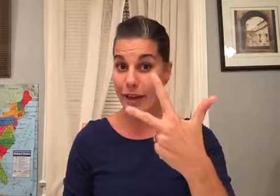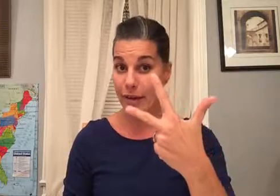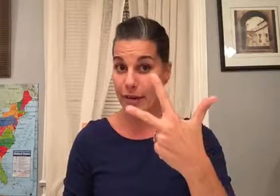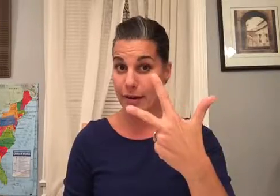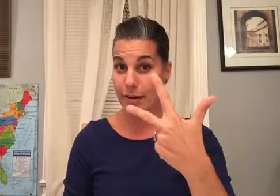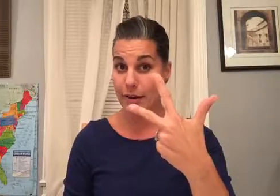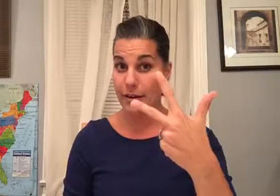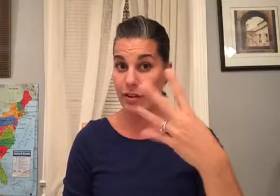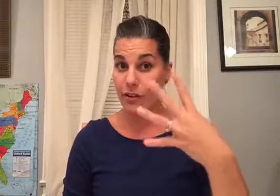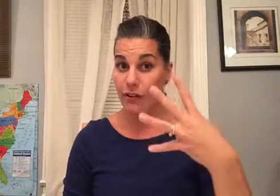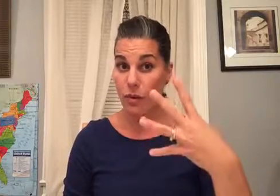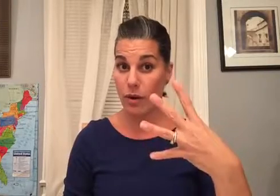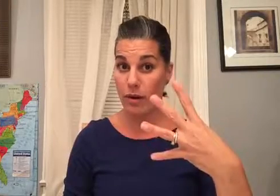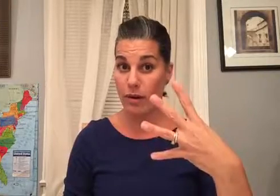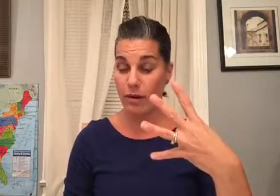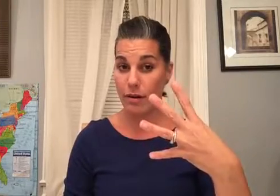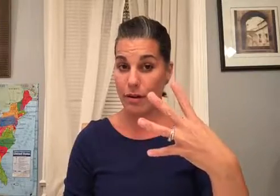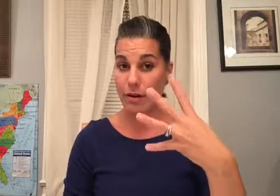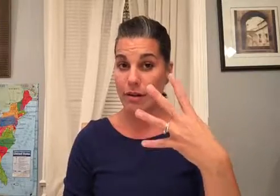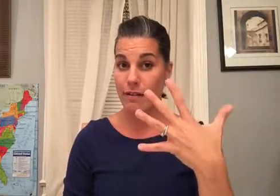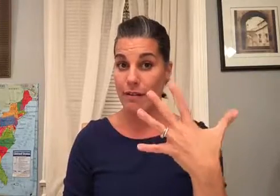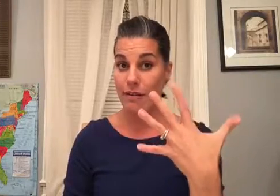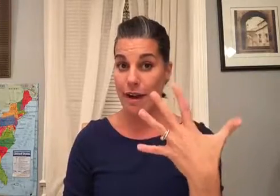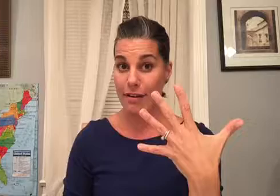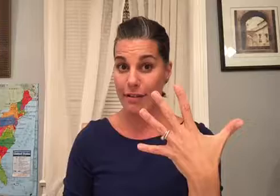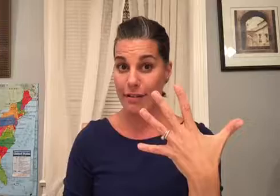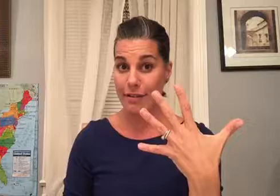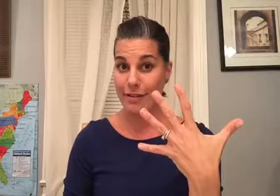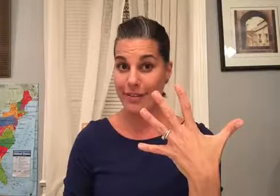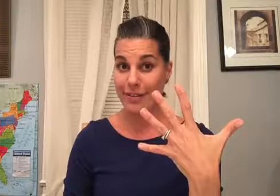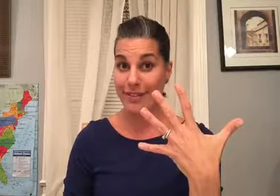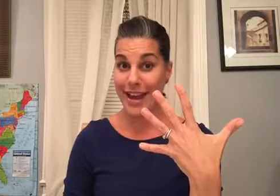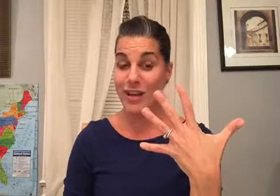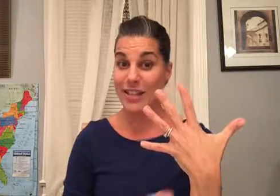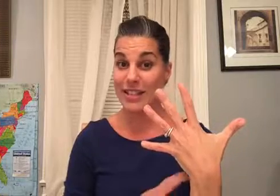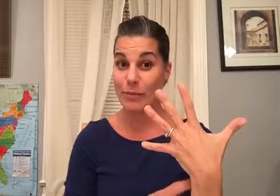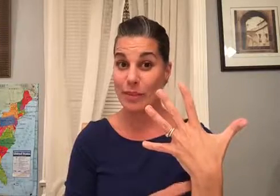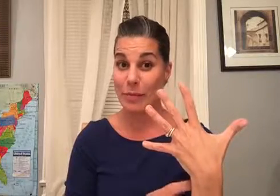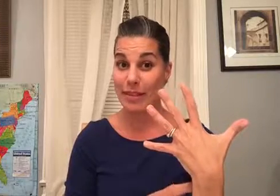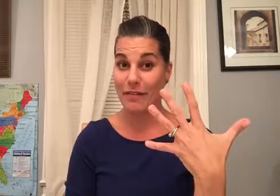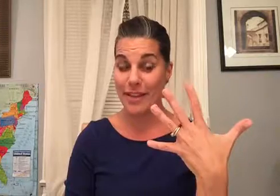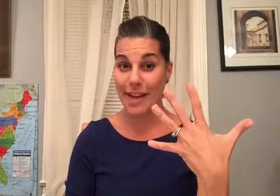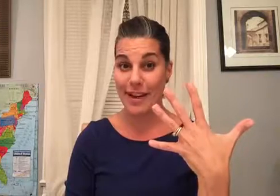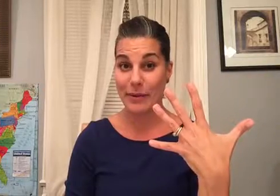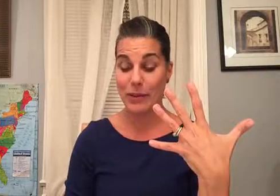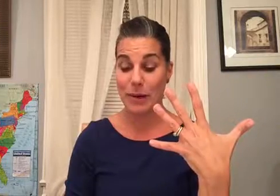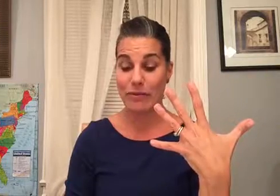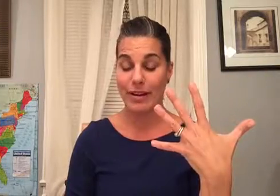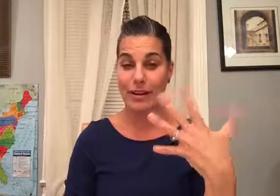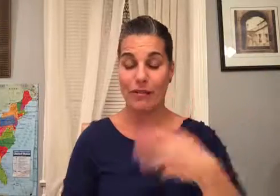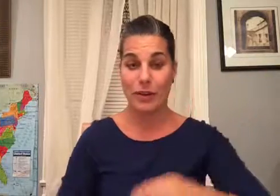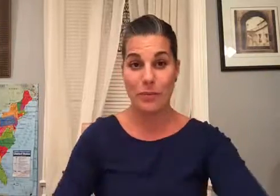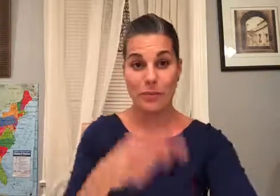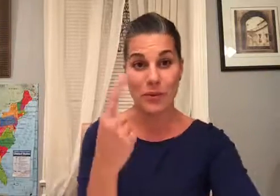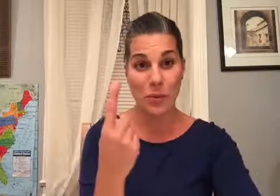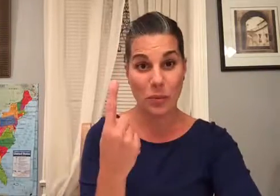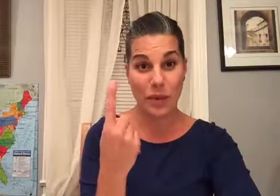3, 4, 5. Okay, you can see I'm using my left hand. Now I'll do my right hand for you.